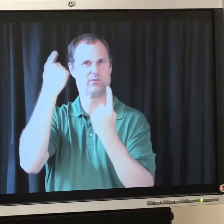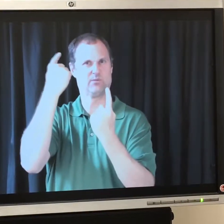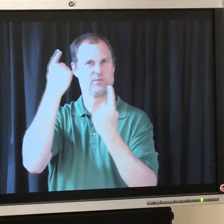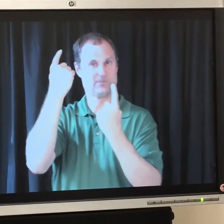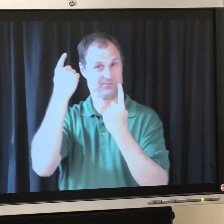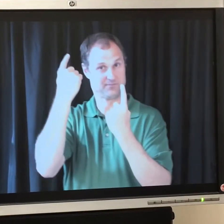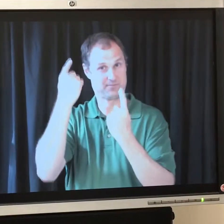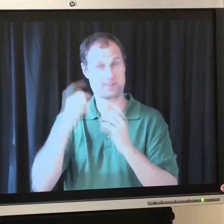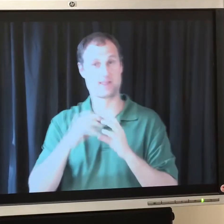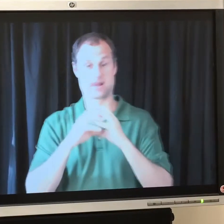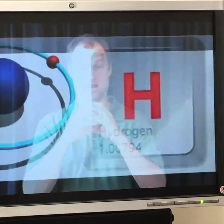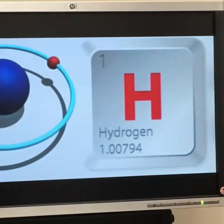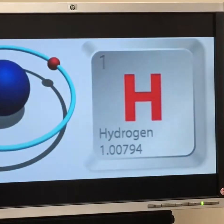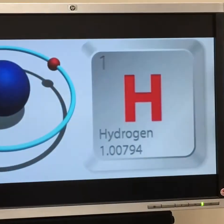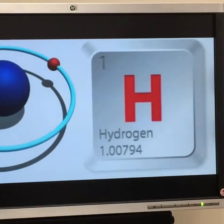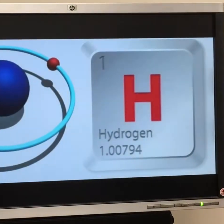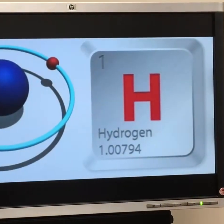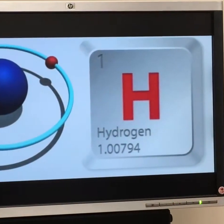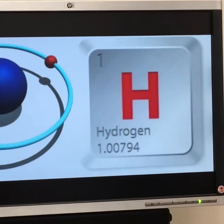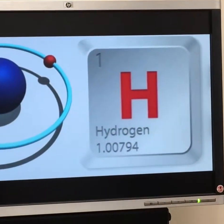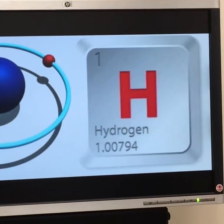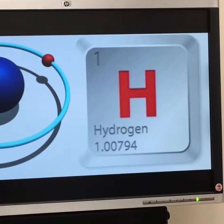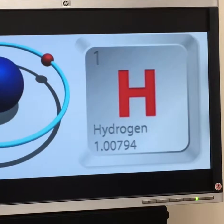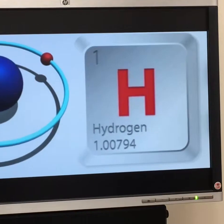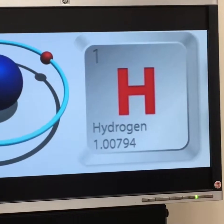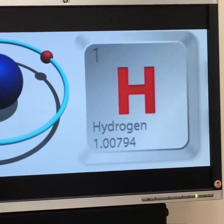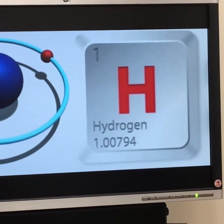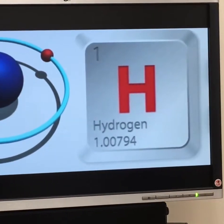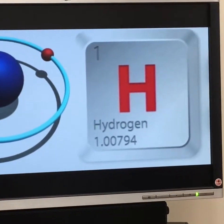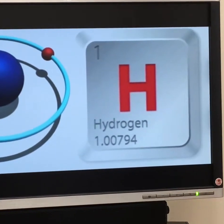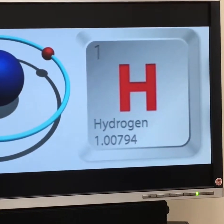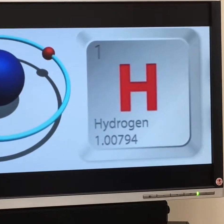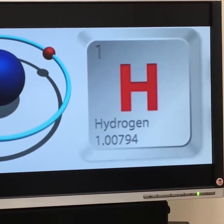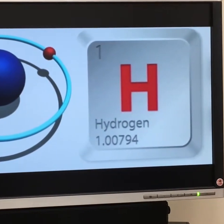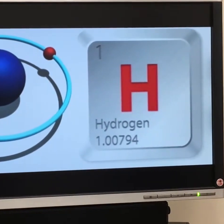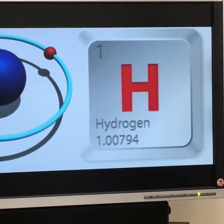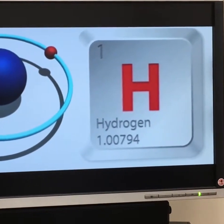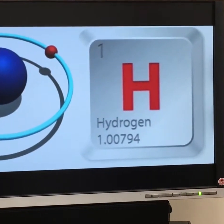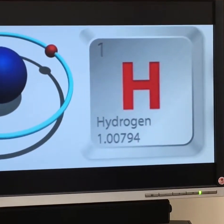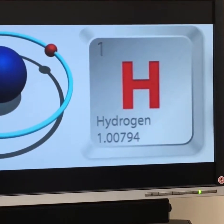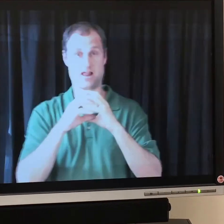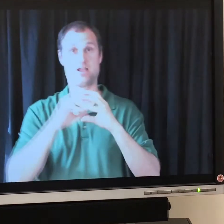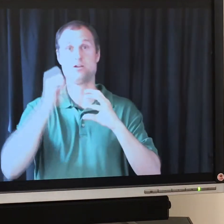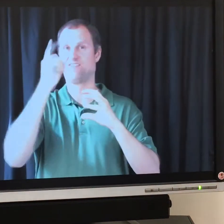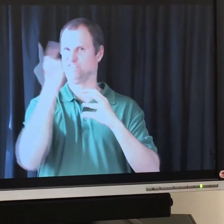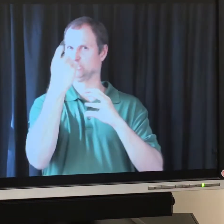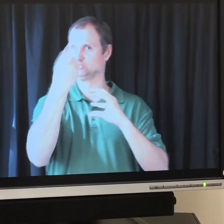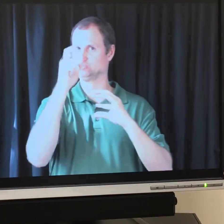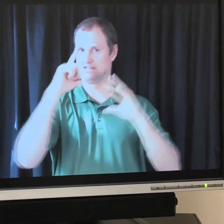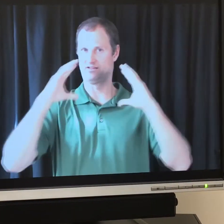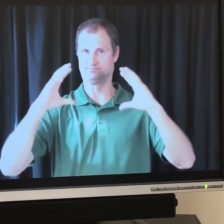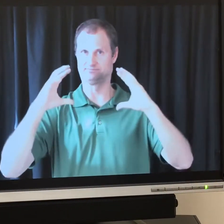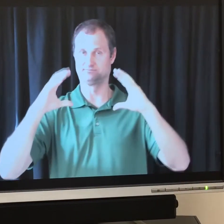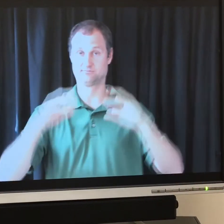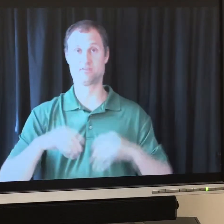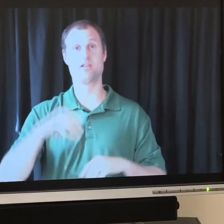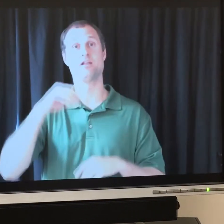1 proton and 1 neutron, and then 1 electron on its first shell, as you can see in this diagram.